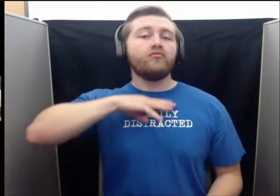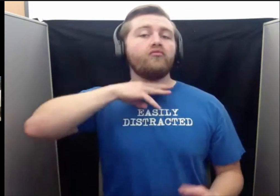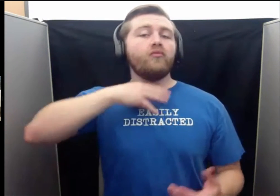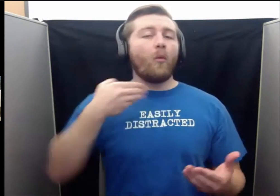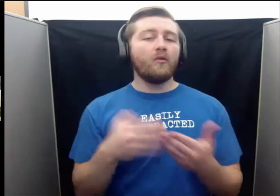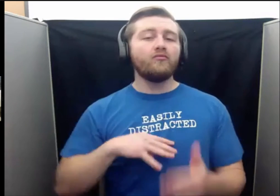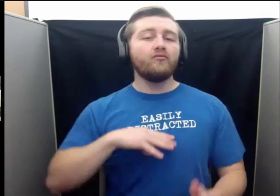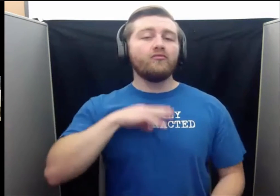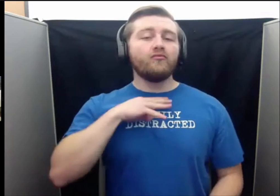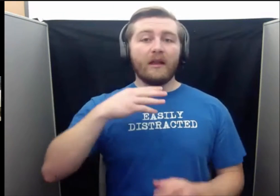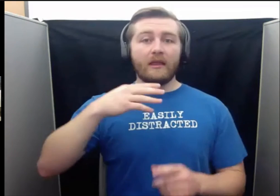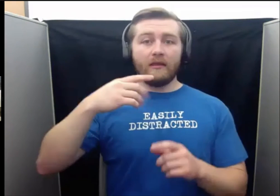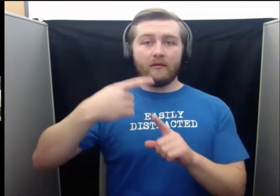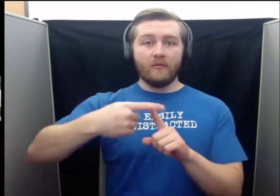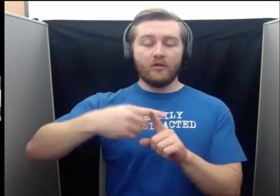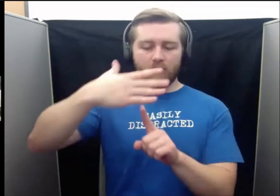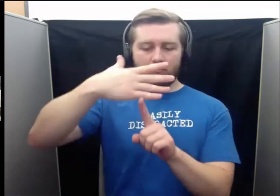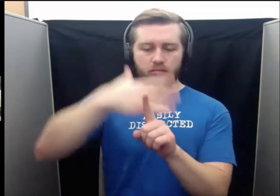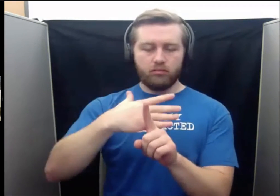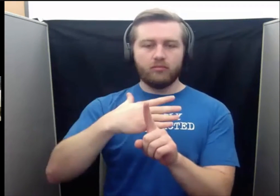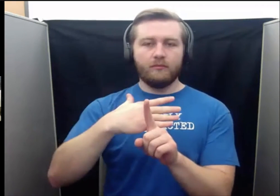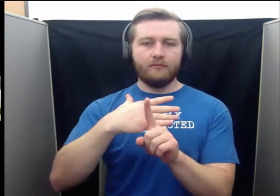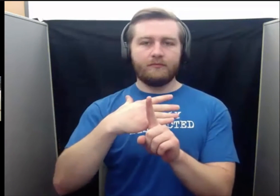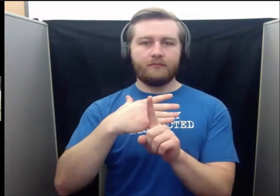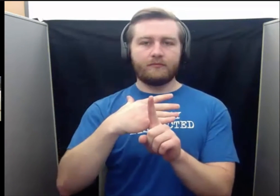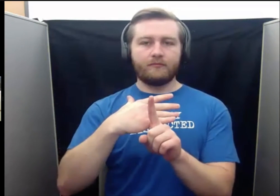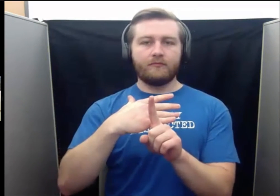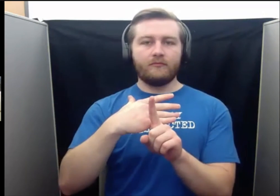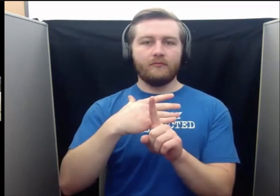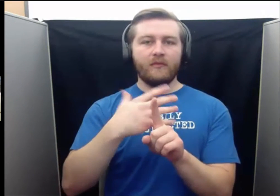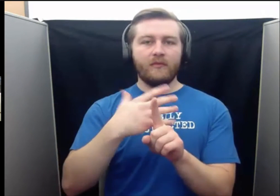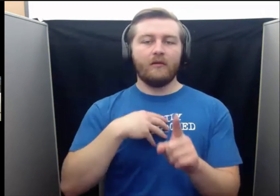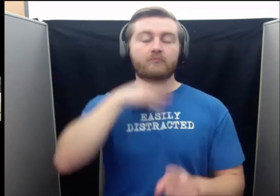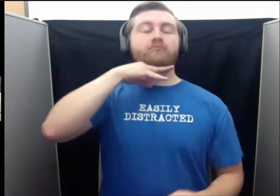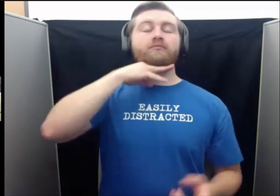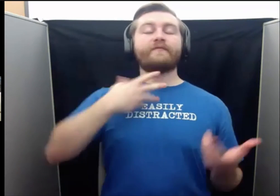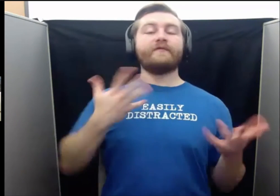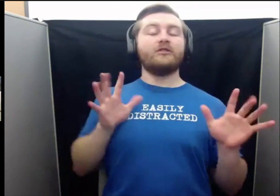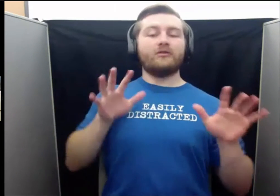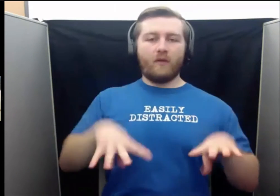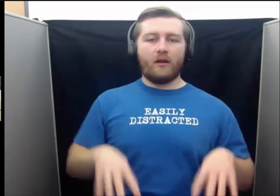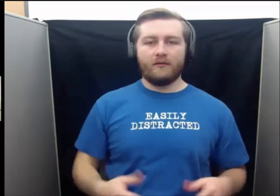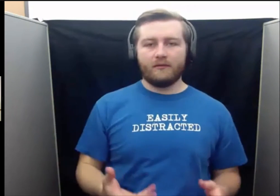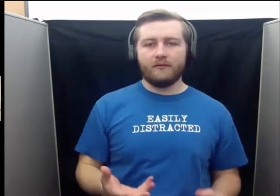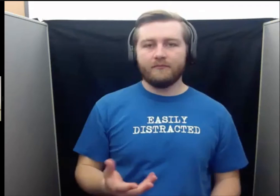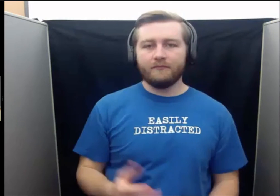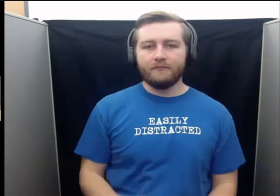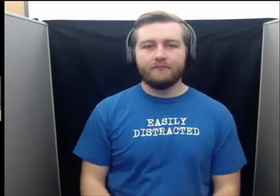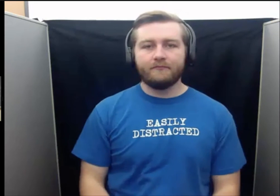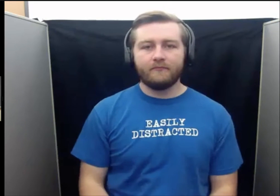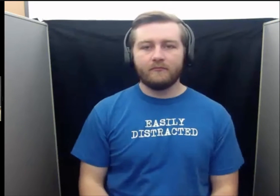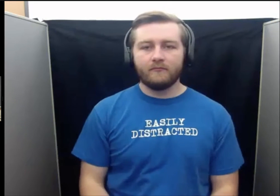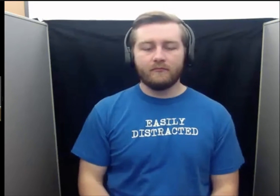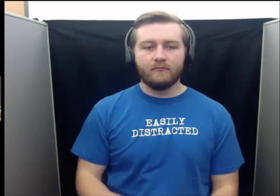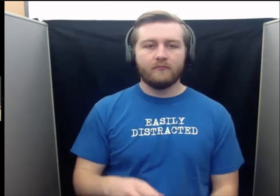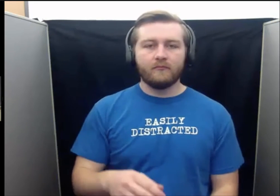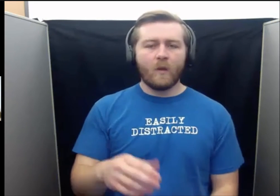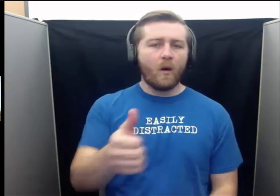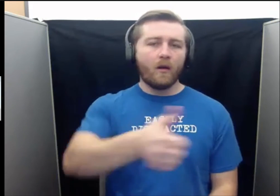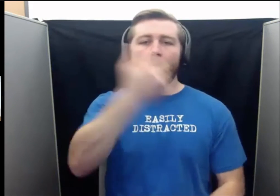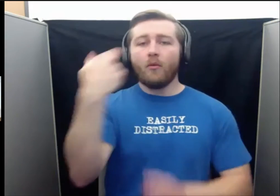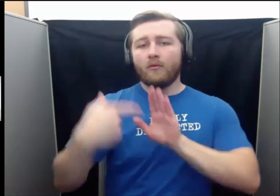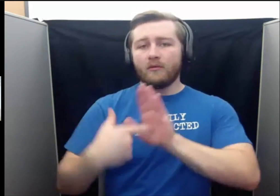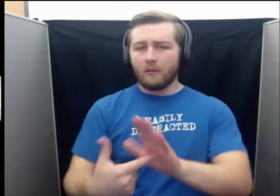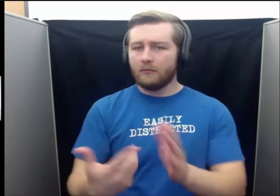a cloud can't hold as much water vapor as it could before, and then it rains. Another thing to use to describe